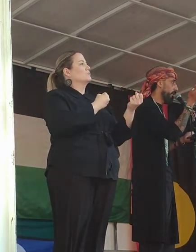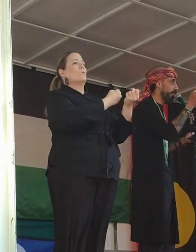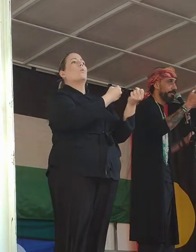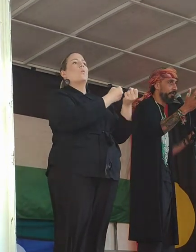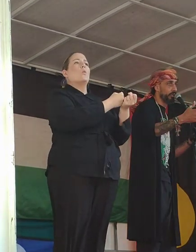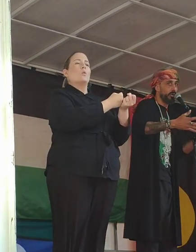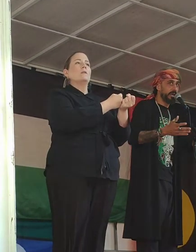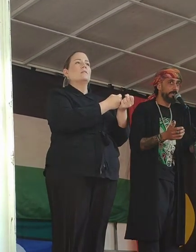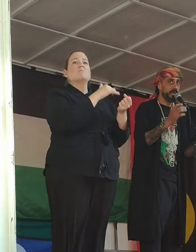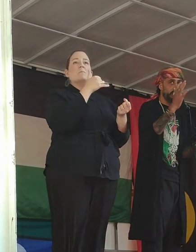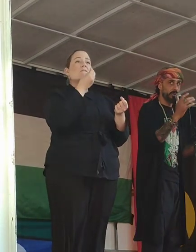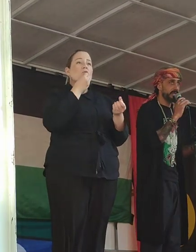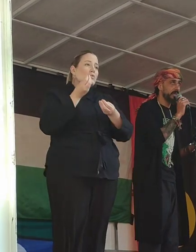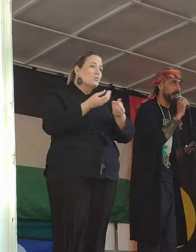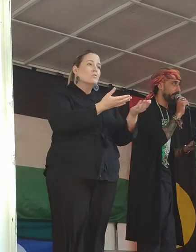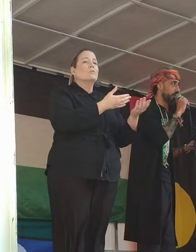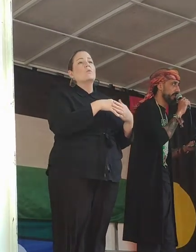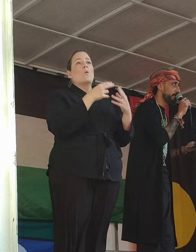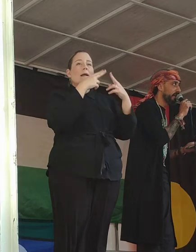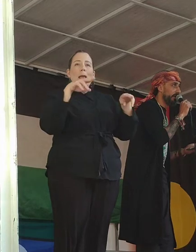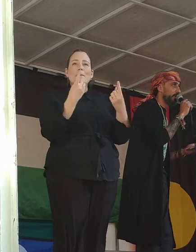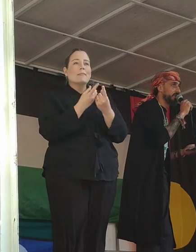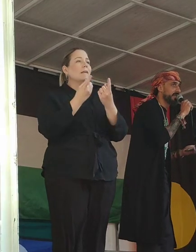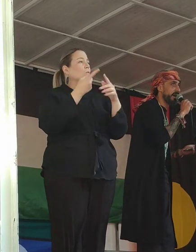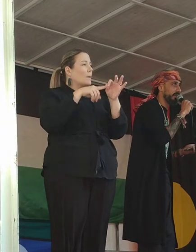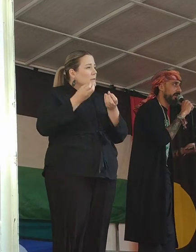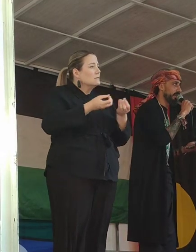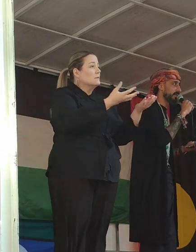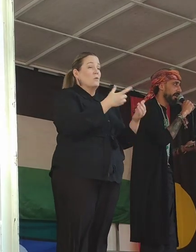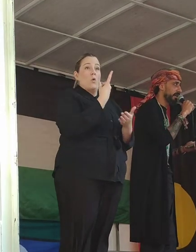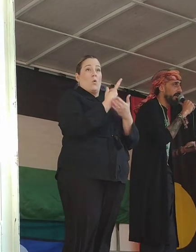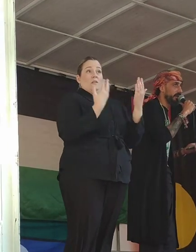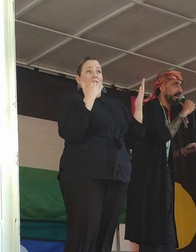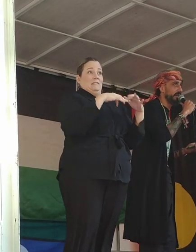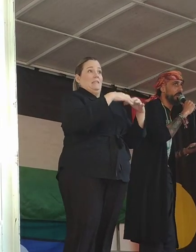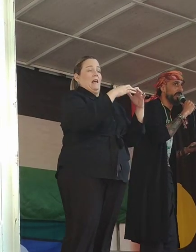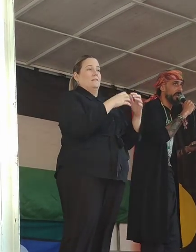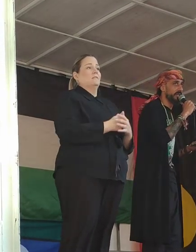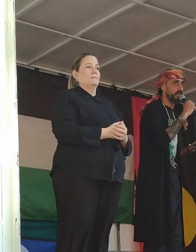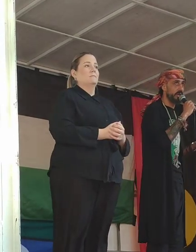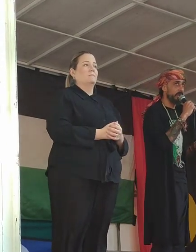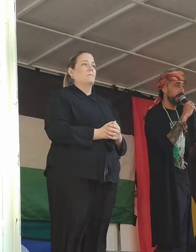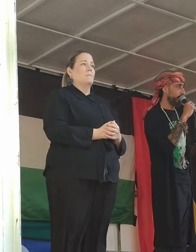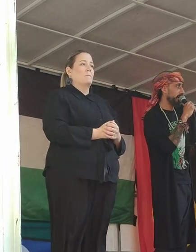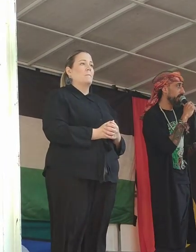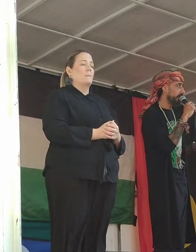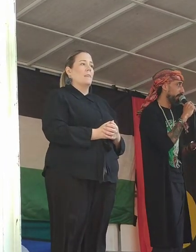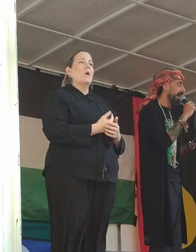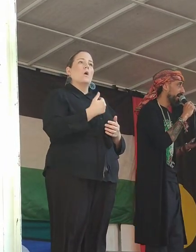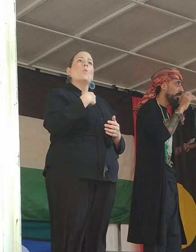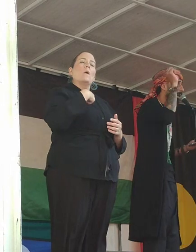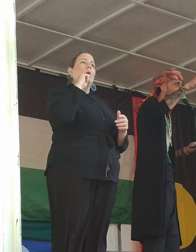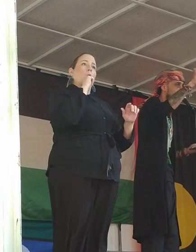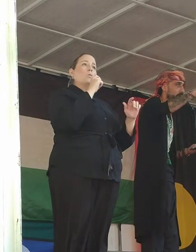support. They need a little bit of food or camping gear or this and that, because we just started this and it's not going to end the way how they want it to end. Inshallah, we